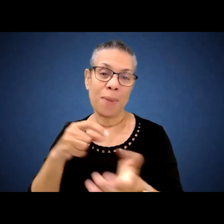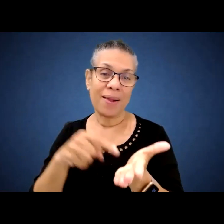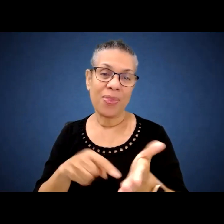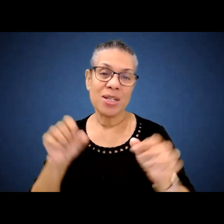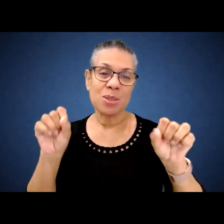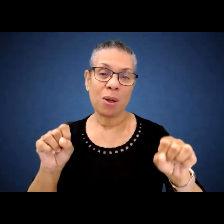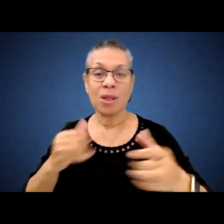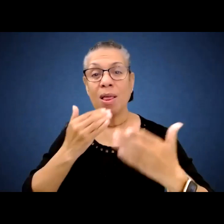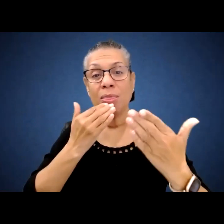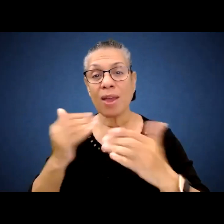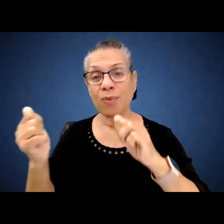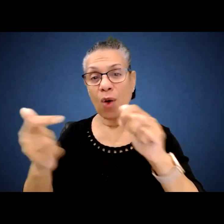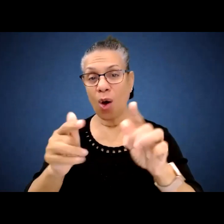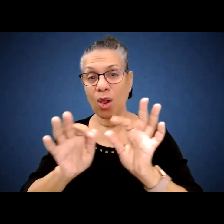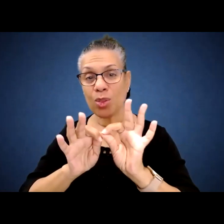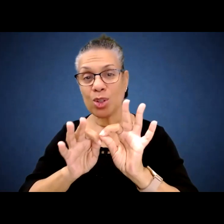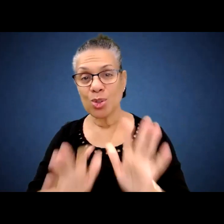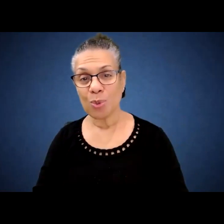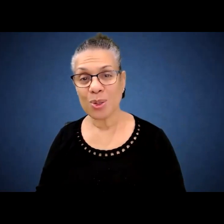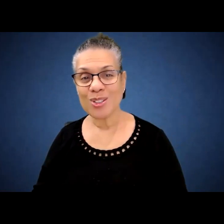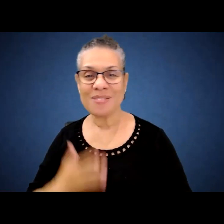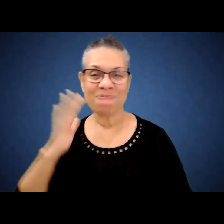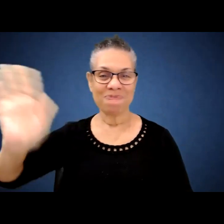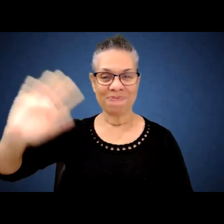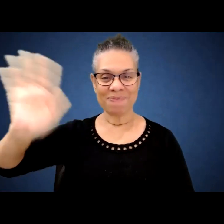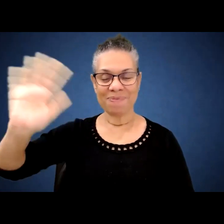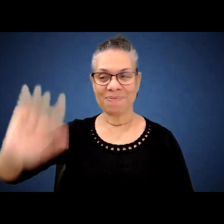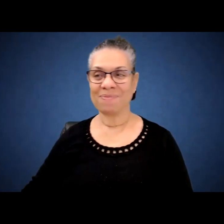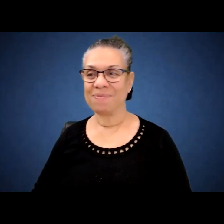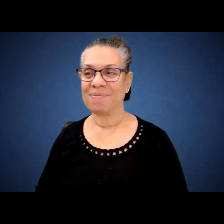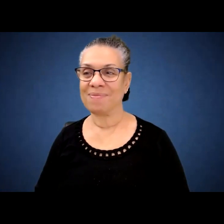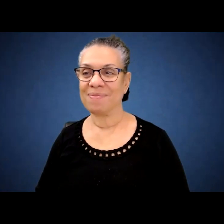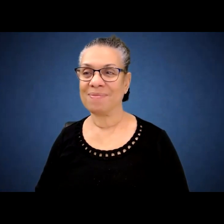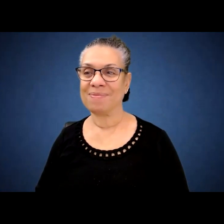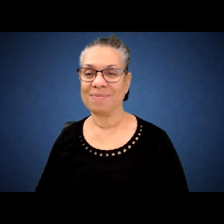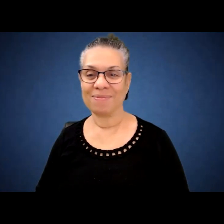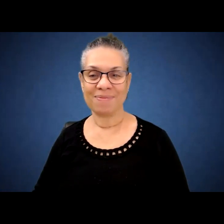Thank you to the interpreters. All right, we'll see you next time. All right.